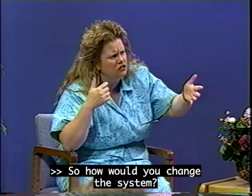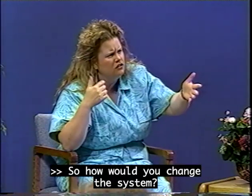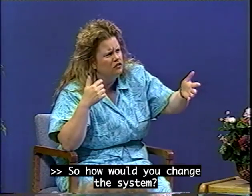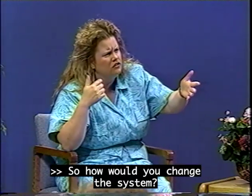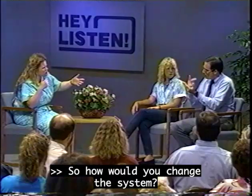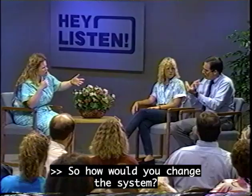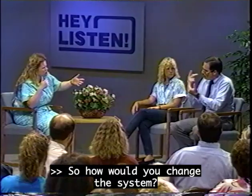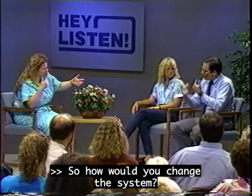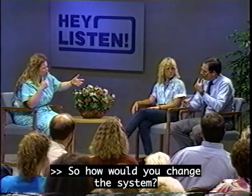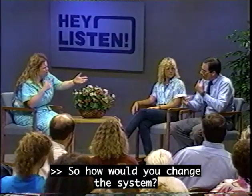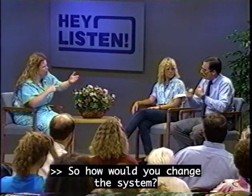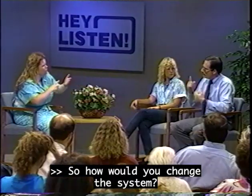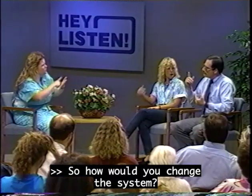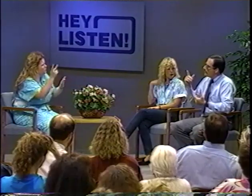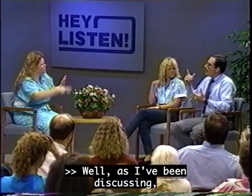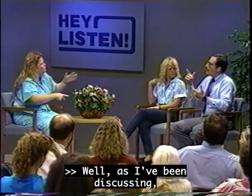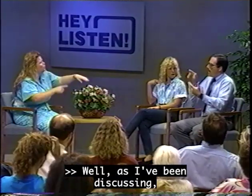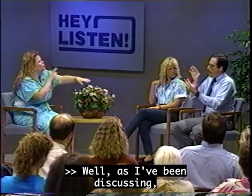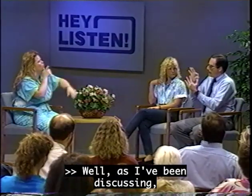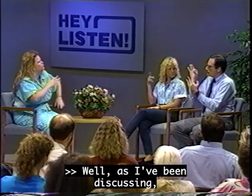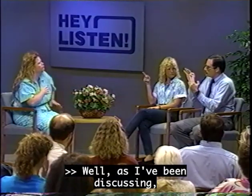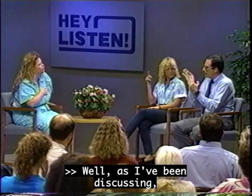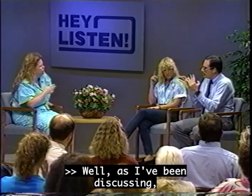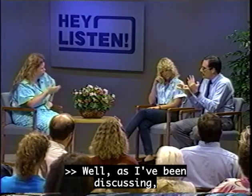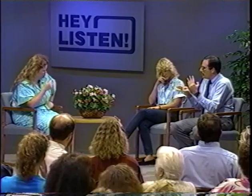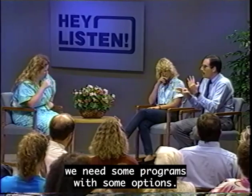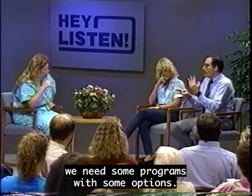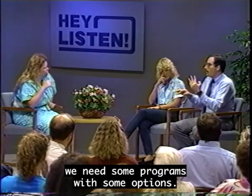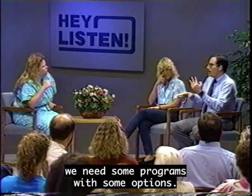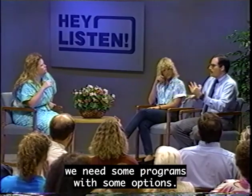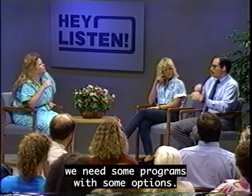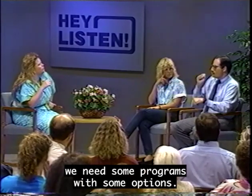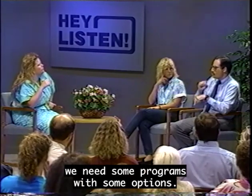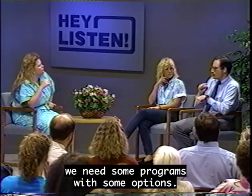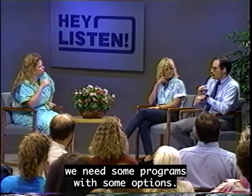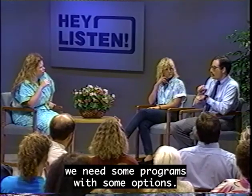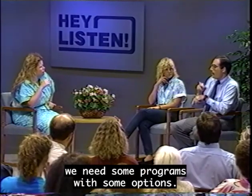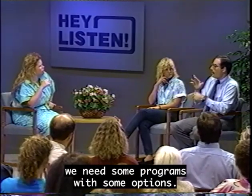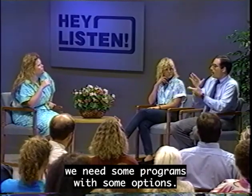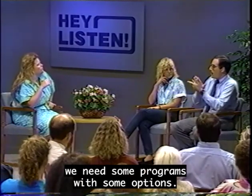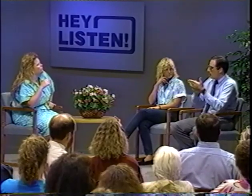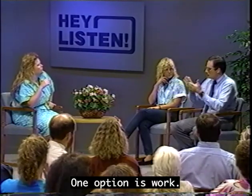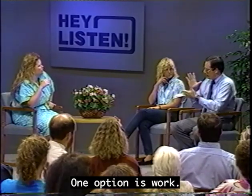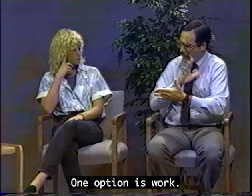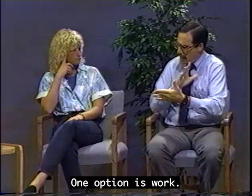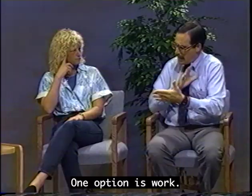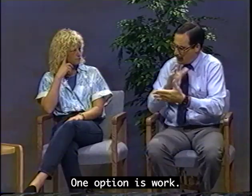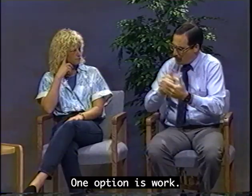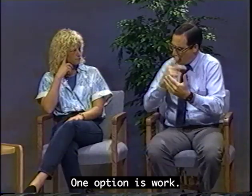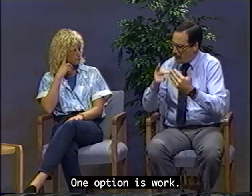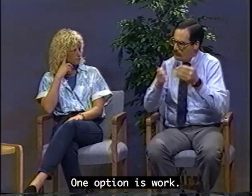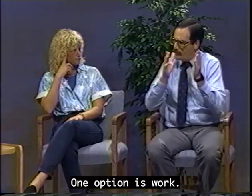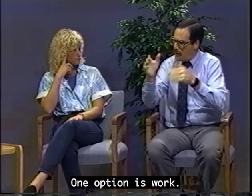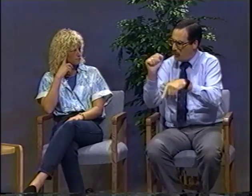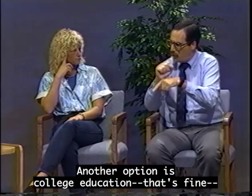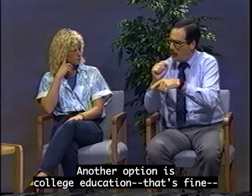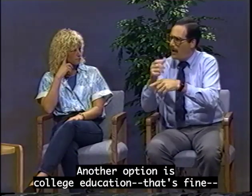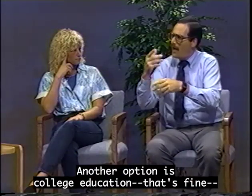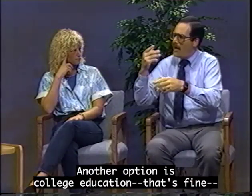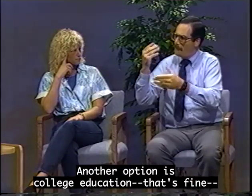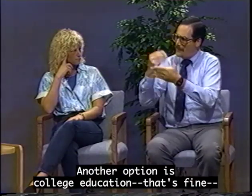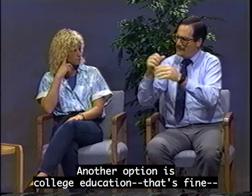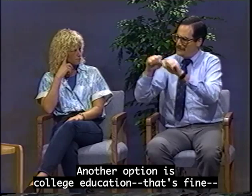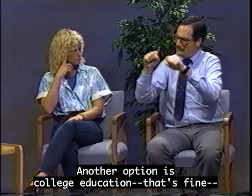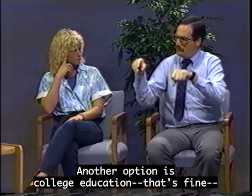system? How would you change the system? Well, as I've been discussing, we need some programs with some options. One option is work. Another option